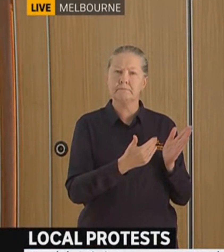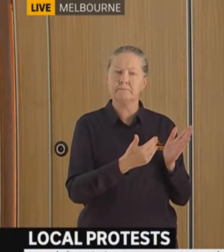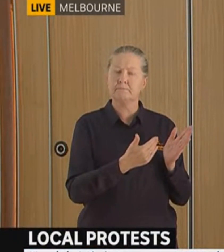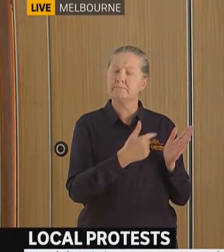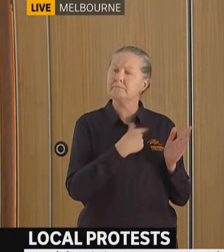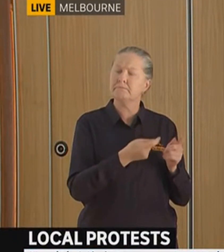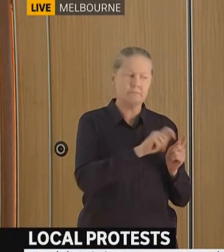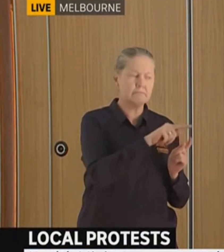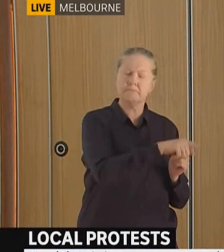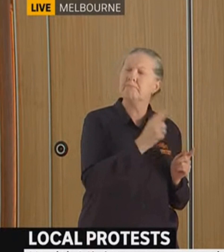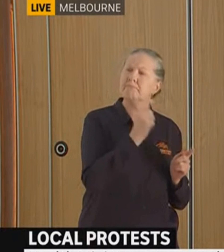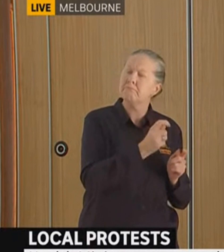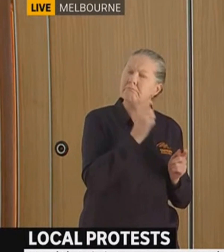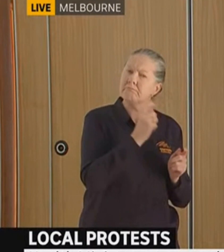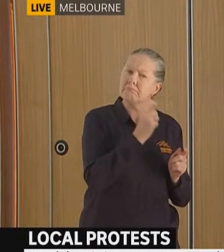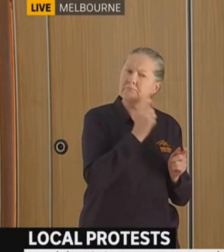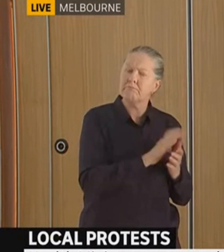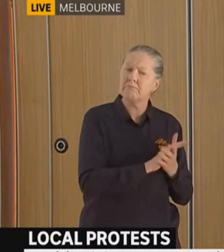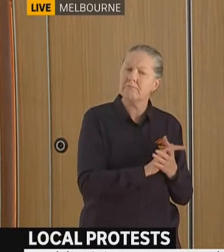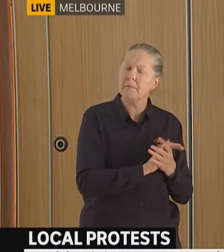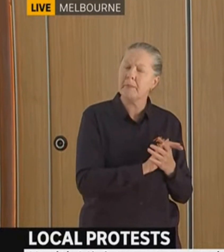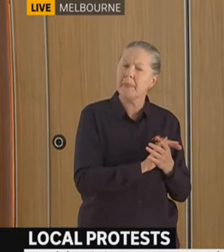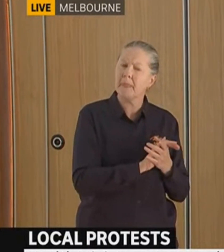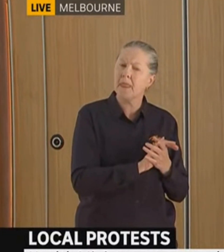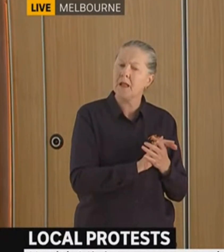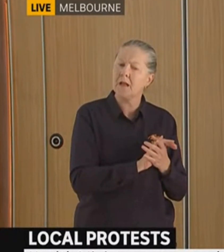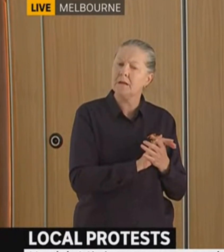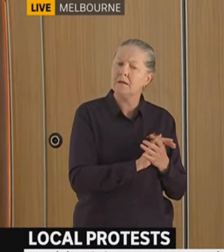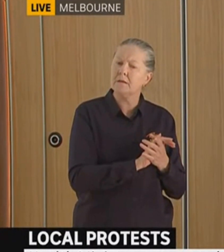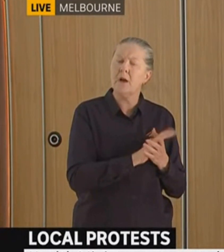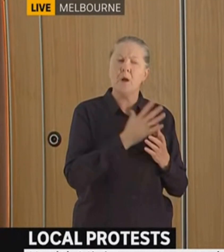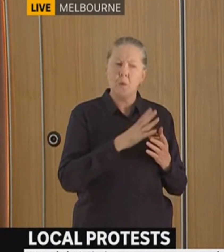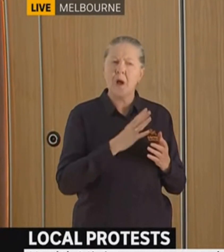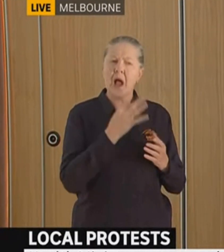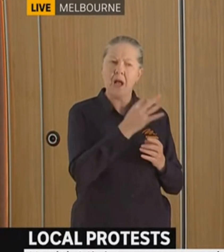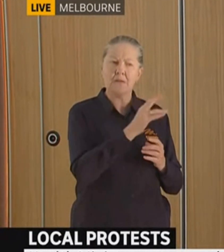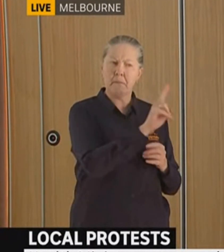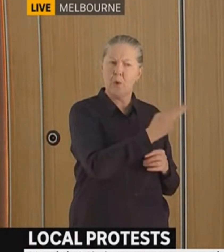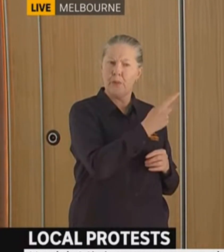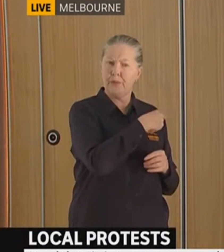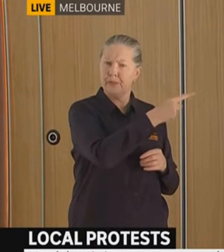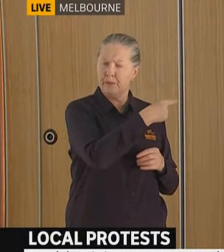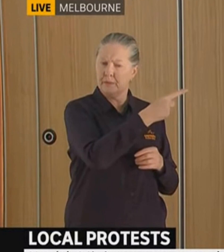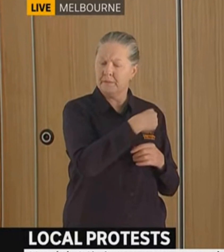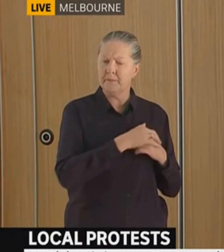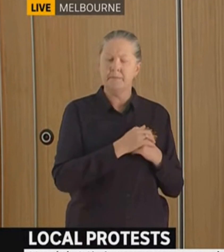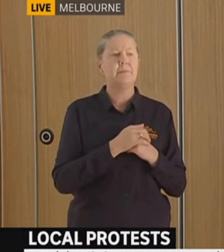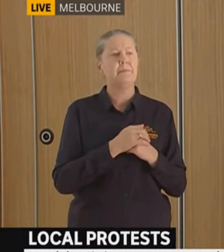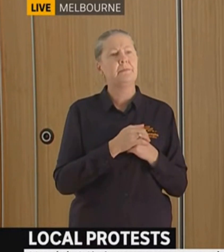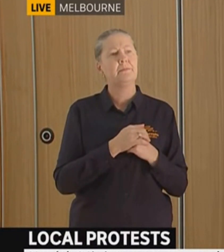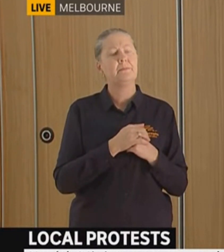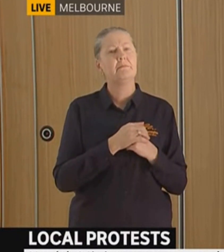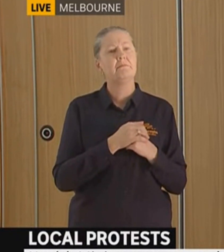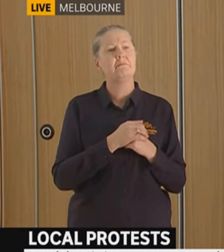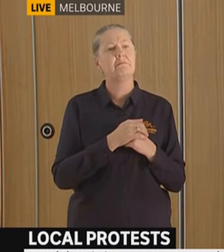Ferguson. Thank you, Minister. This one's for you and for Professor Murphy. What is the risk of